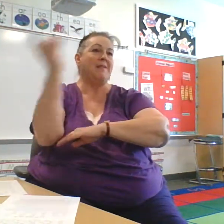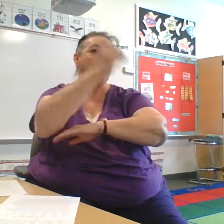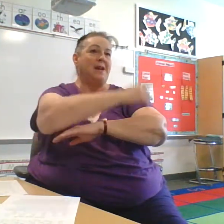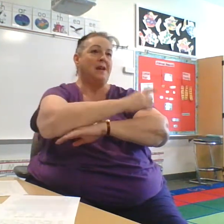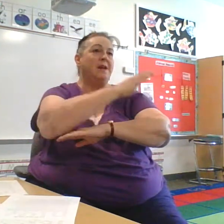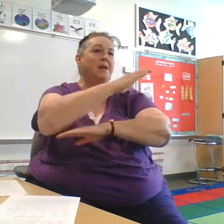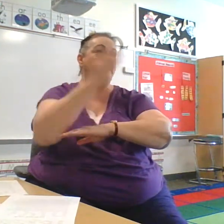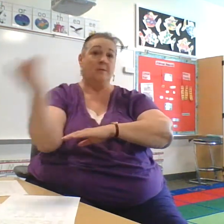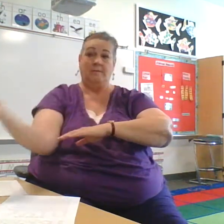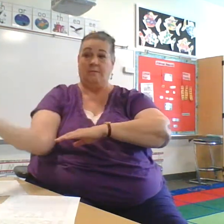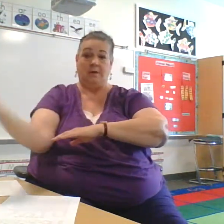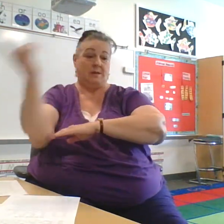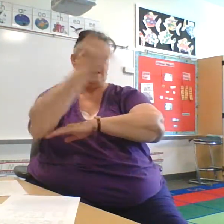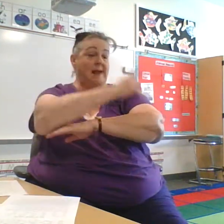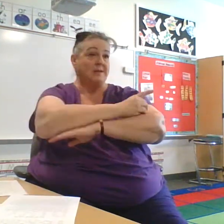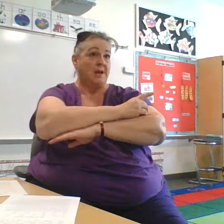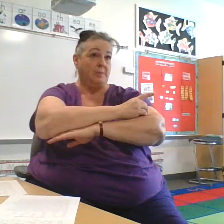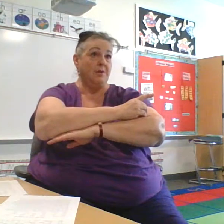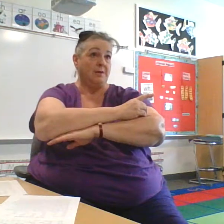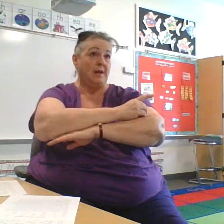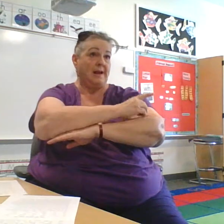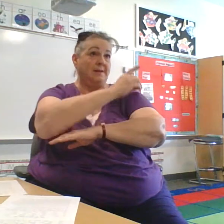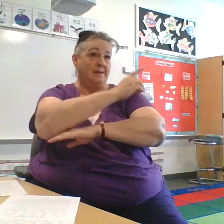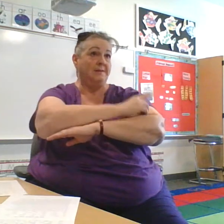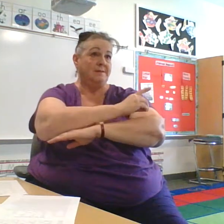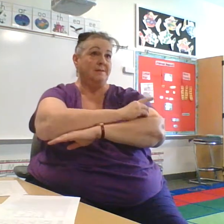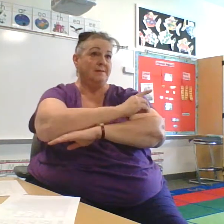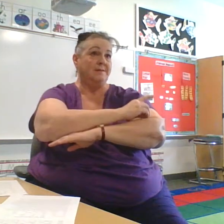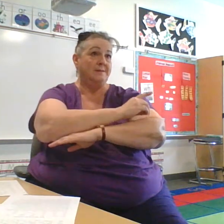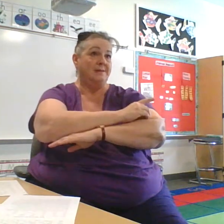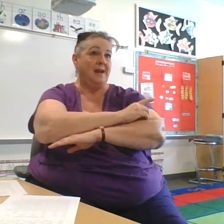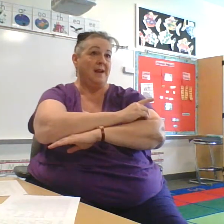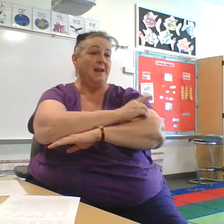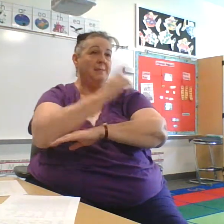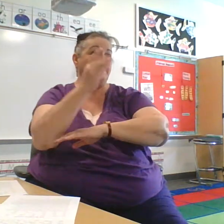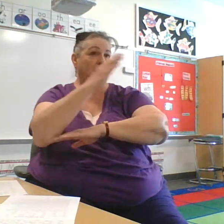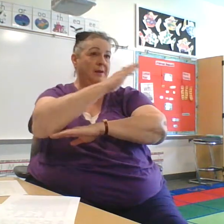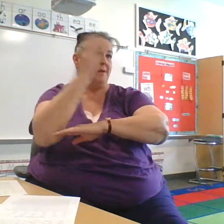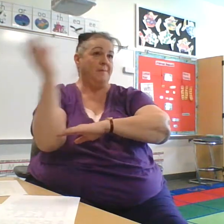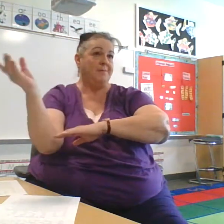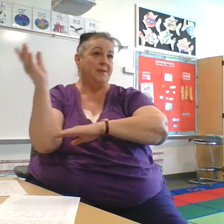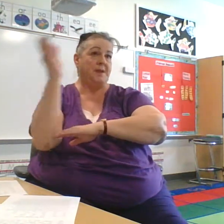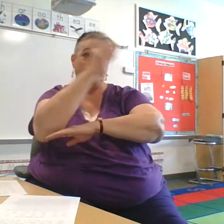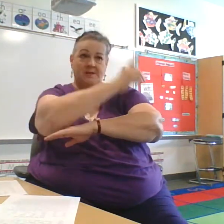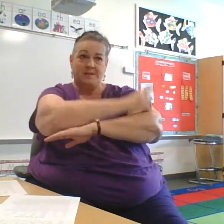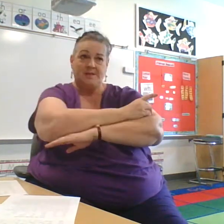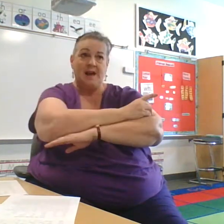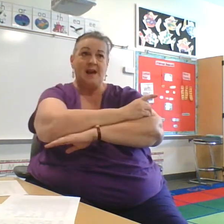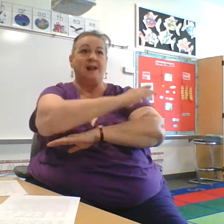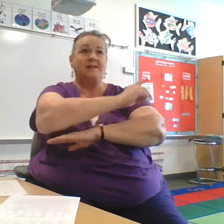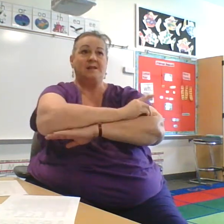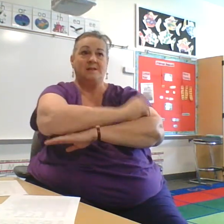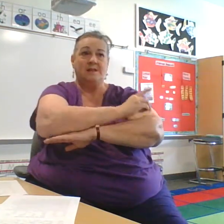D. With desk, it would look like day, but this is day, this is